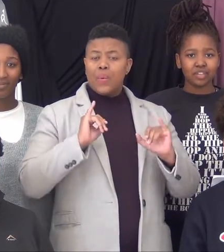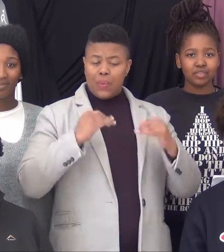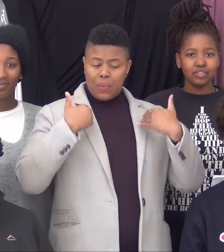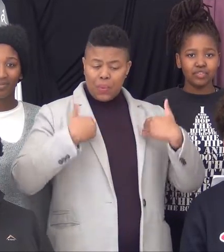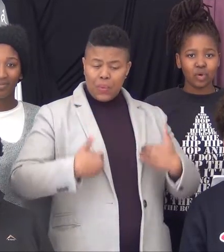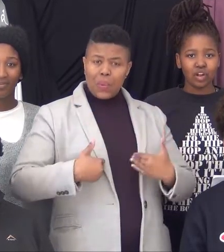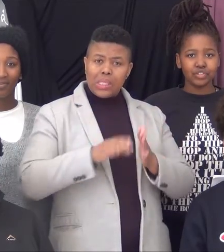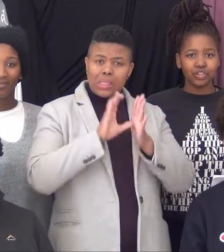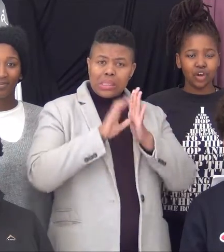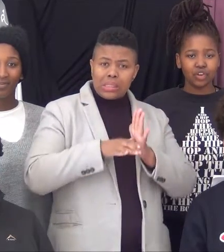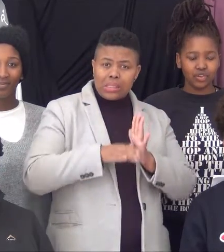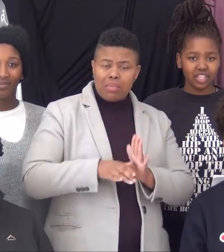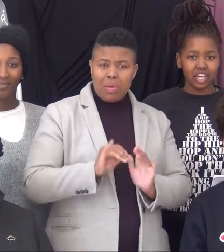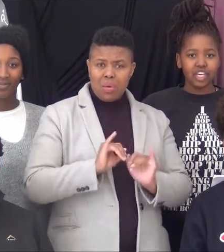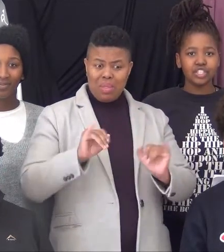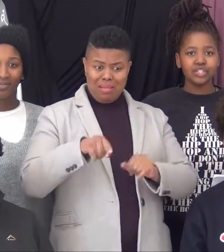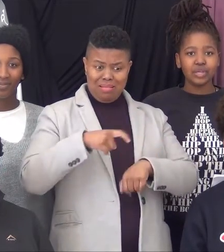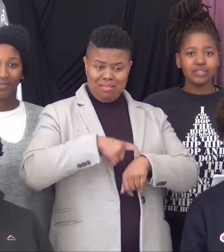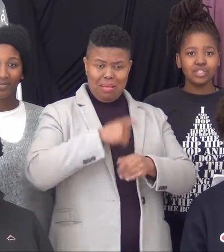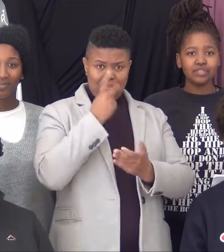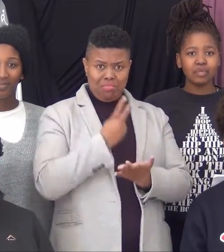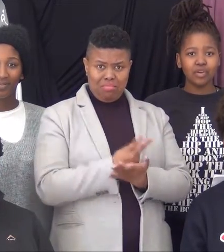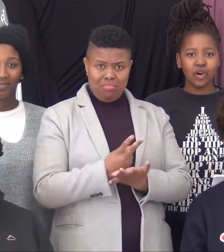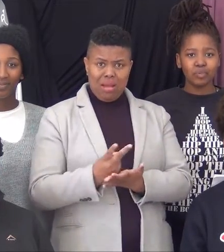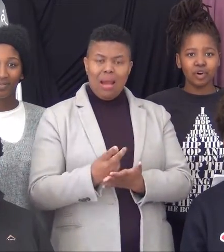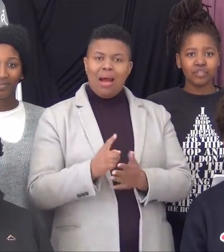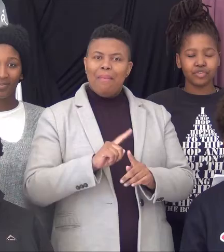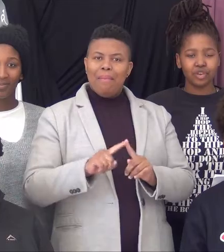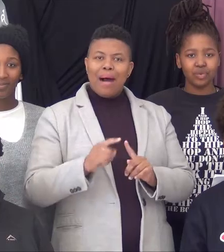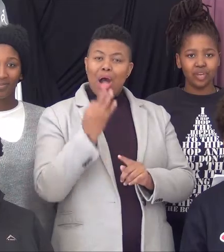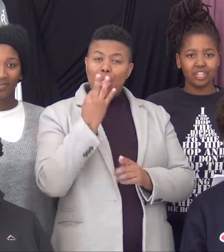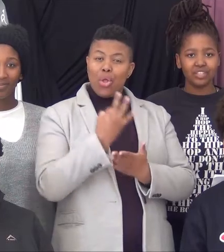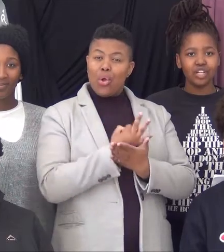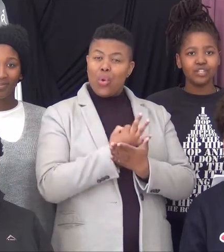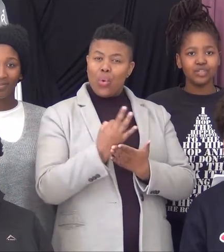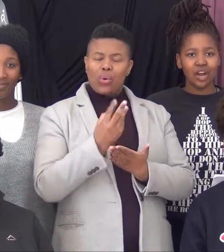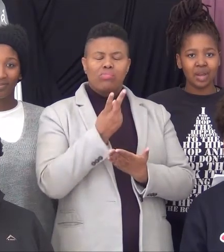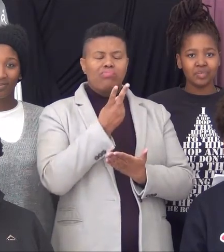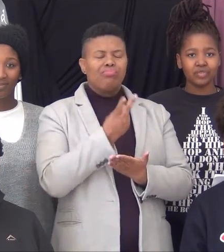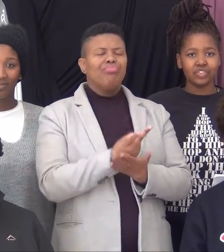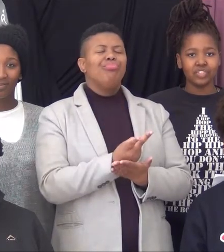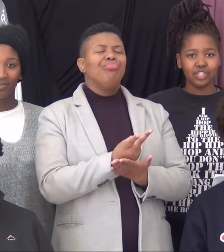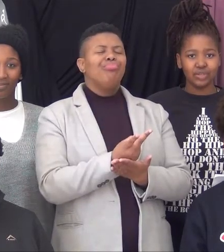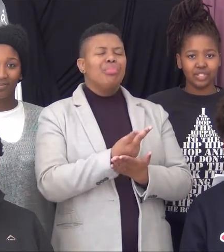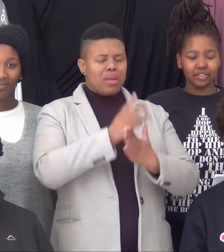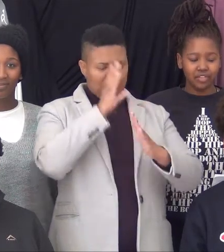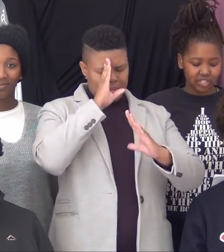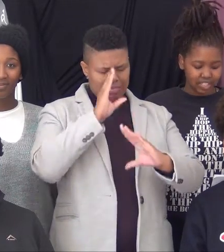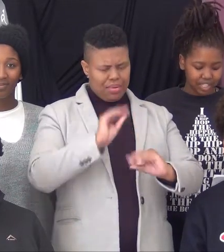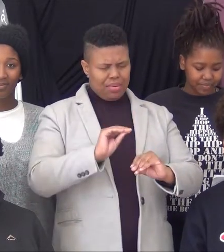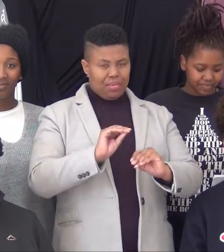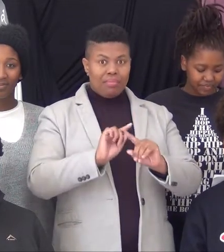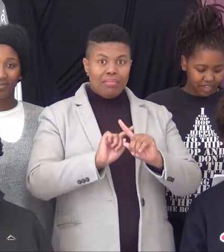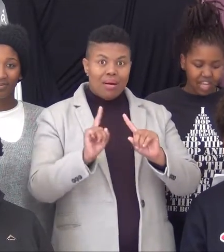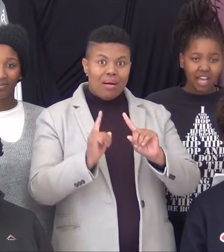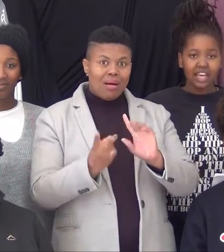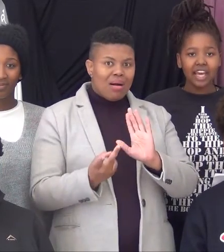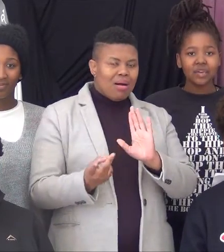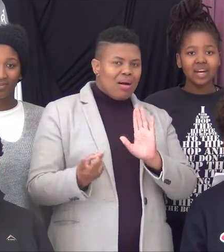impact of the fall onto concrete, she surfaced from a coma of three weeks to triumph over this huge adversity.